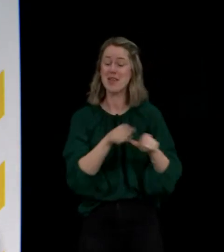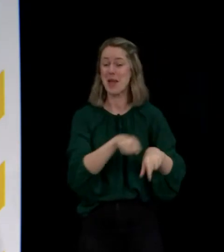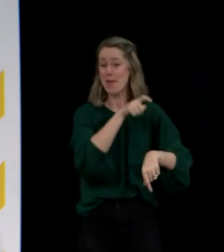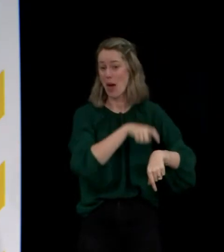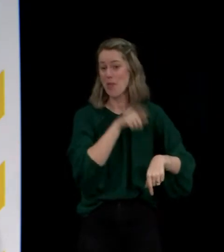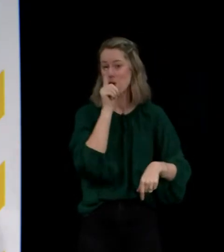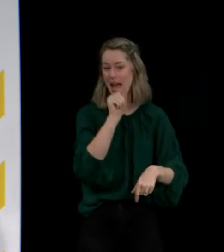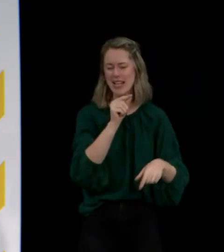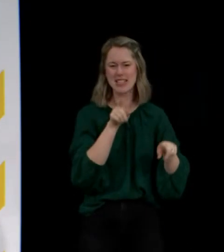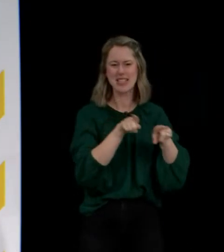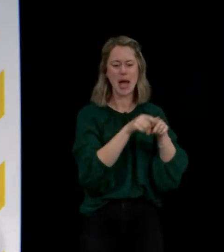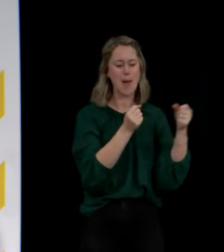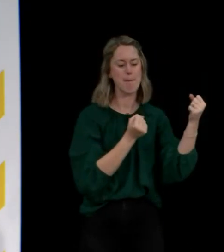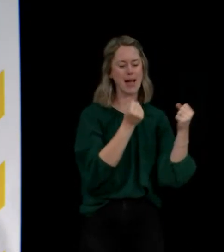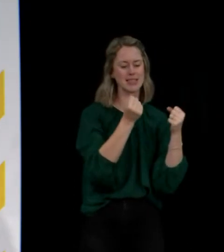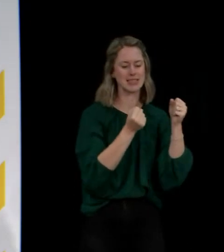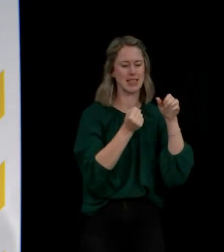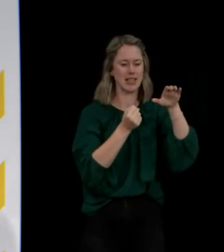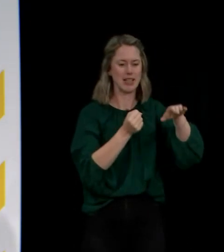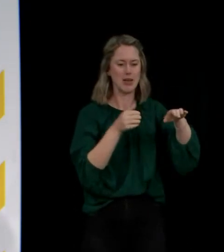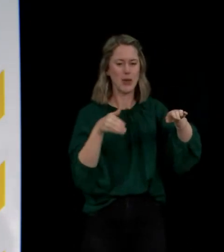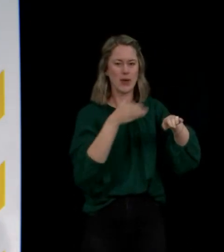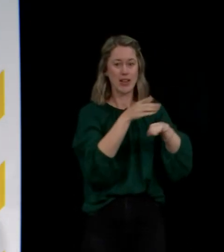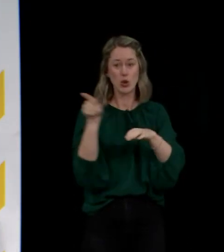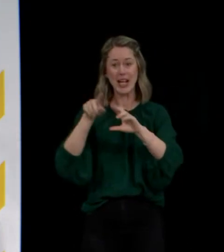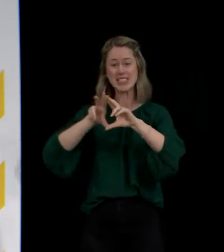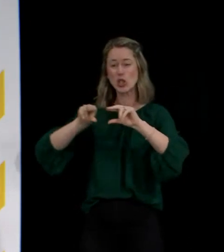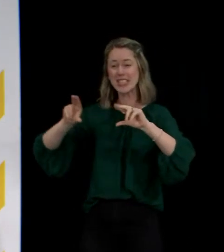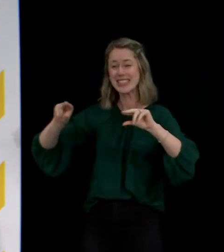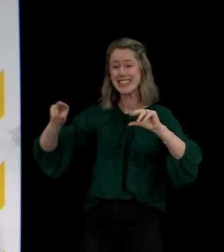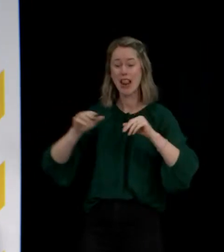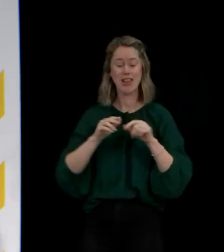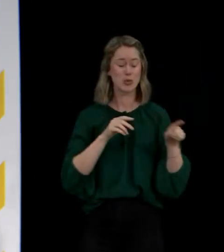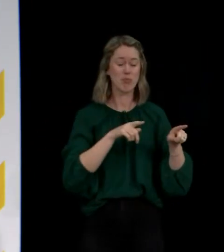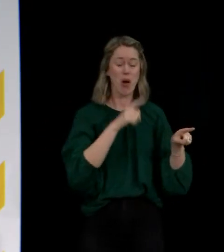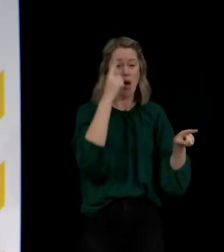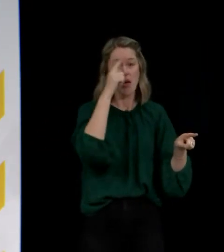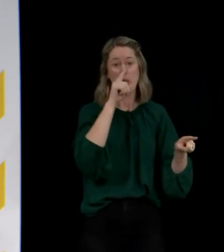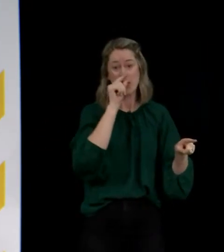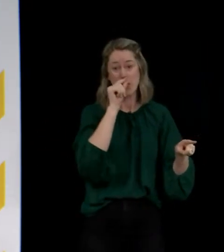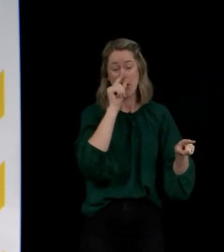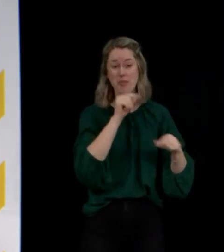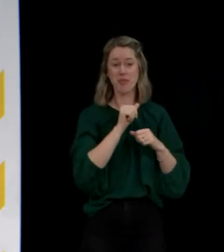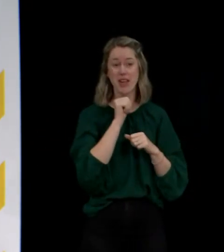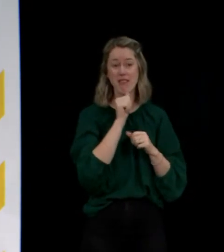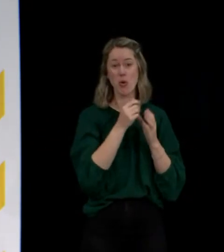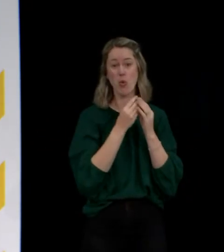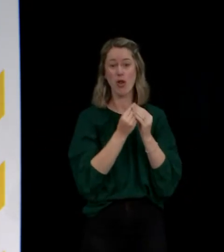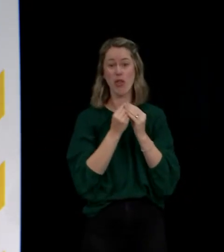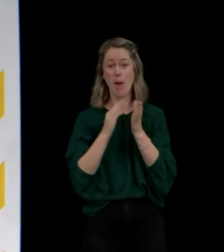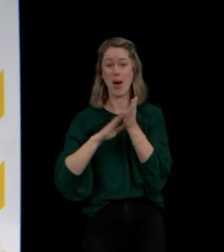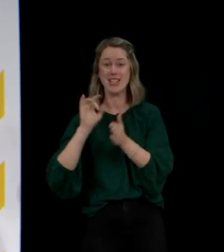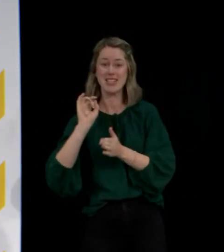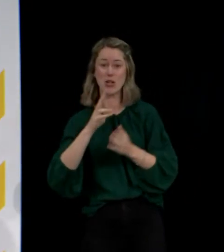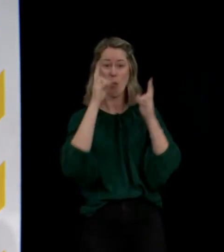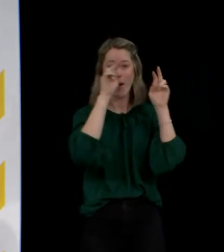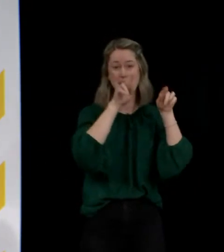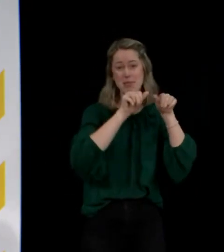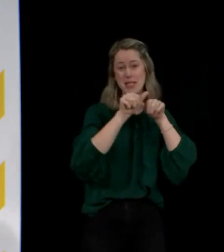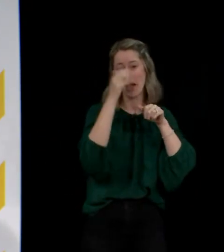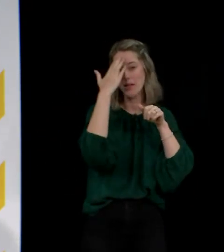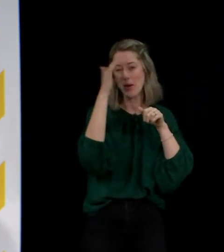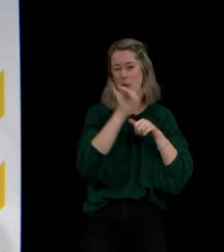So same bus, different sides of the bus. Is there a sausage? Bound to be. You can judge whether the mitre 10 or the Bunnings sausages are